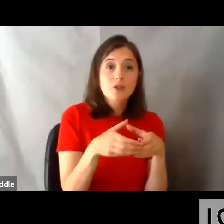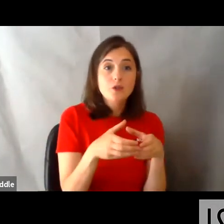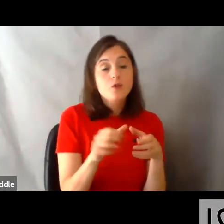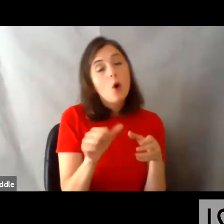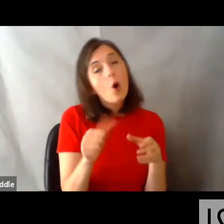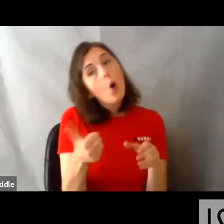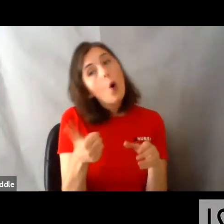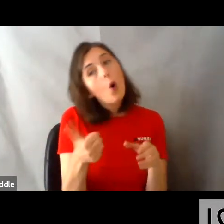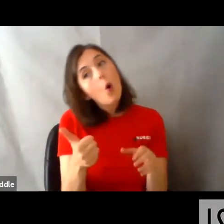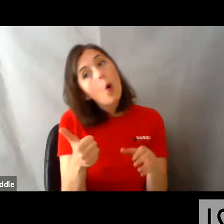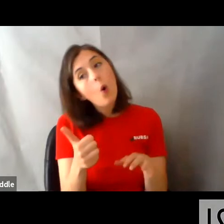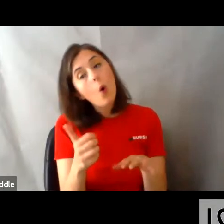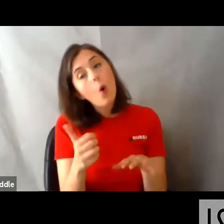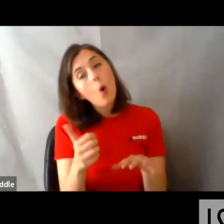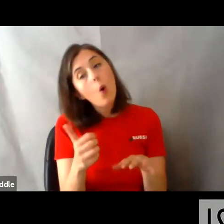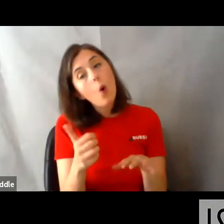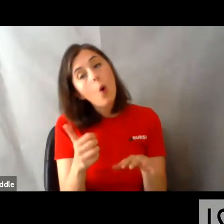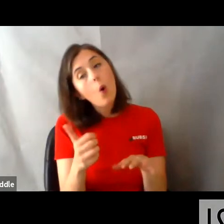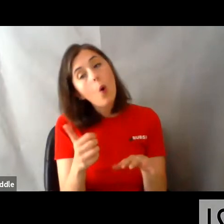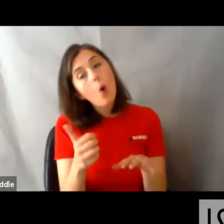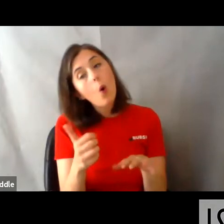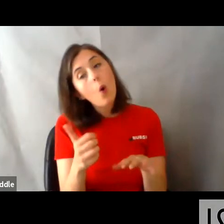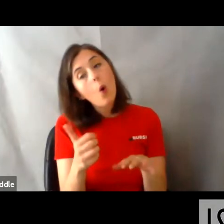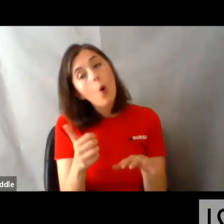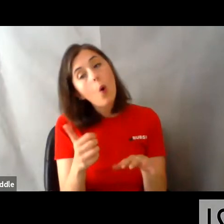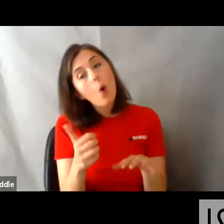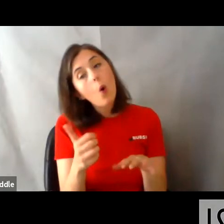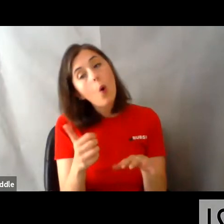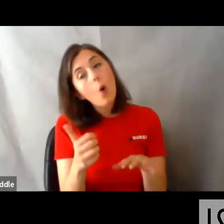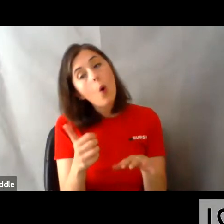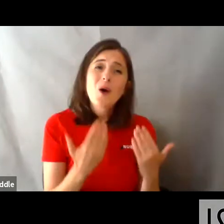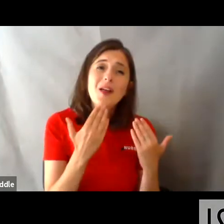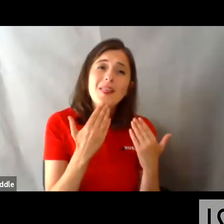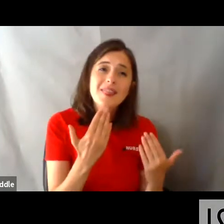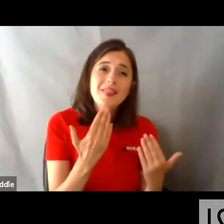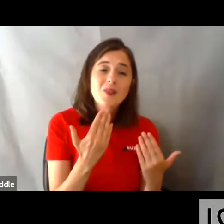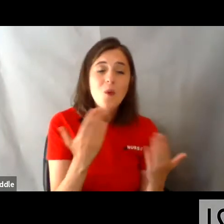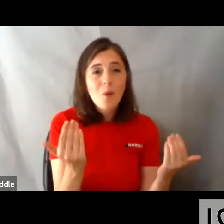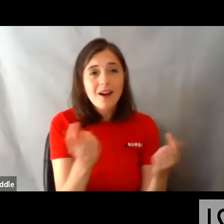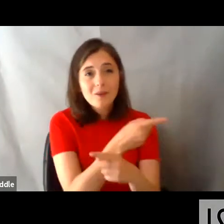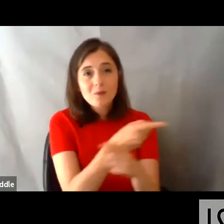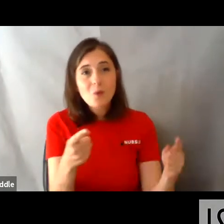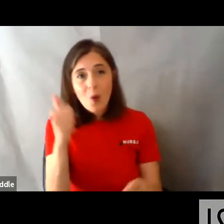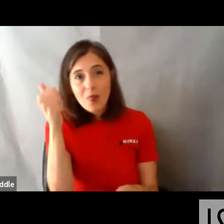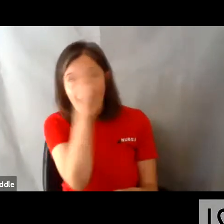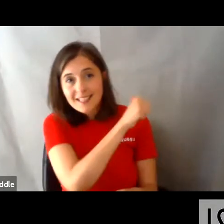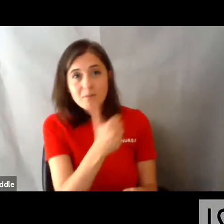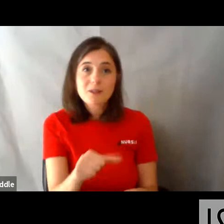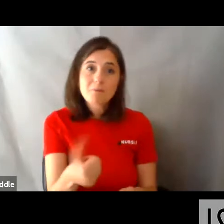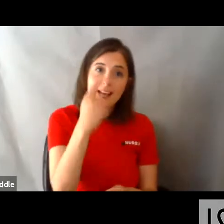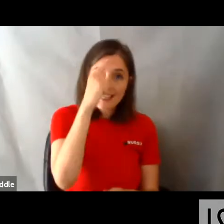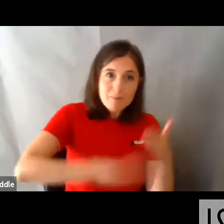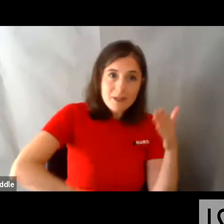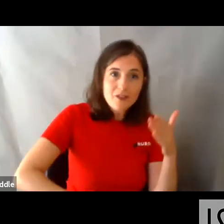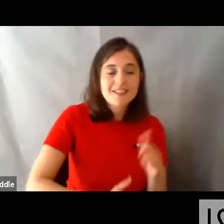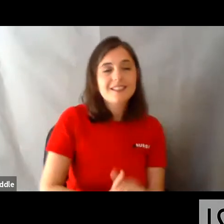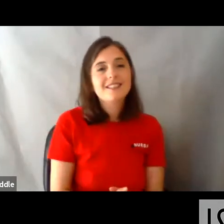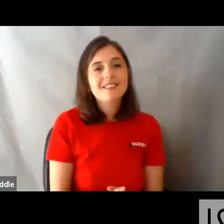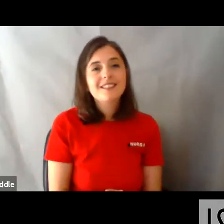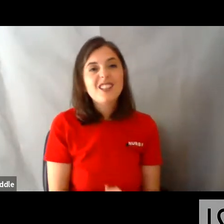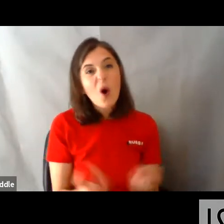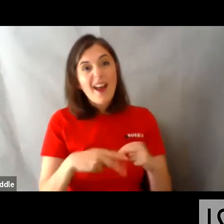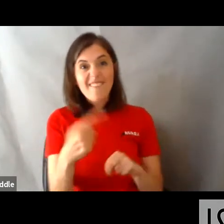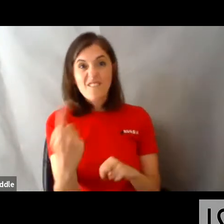well. A big welcome to all the experts by experience who have joined, so all the people with lived experience of the